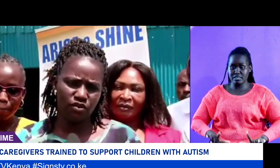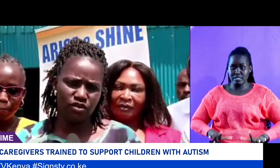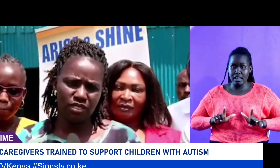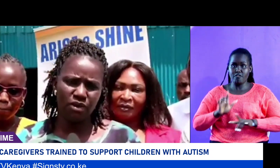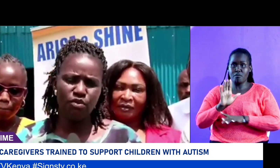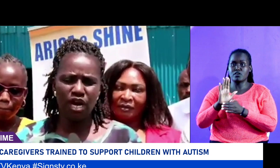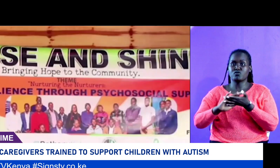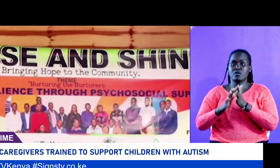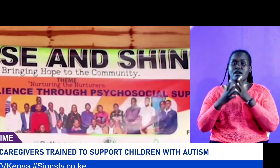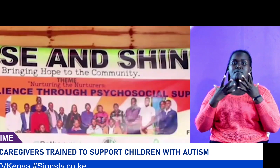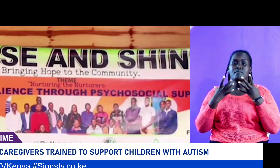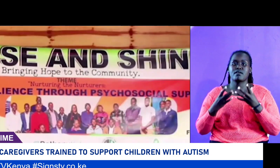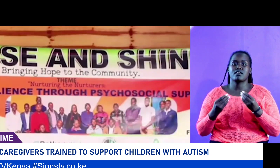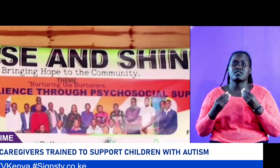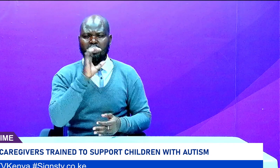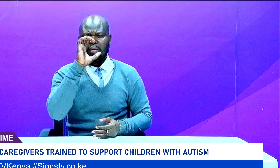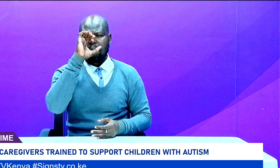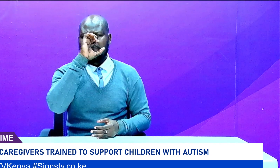rahisi kidogo sababu.